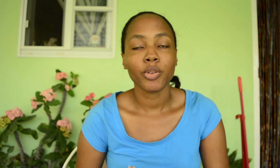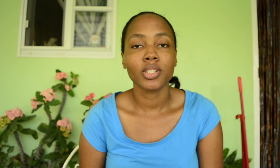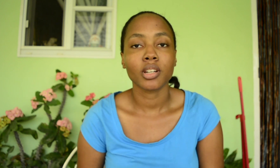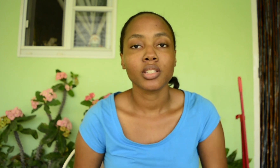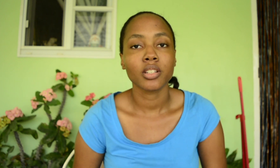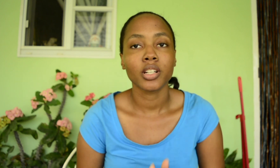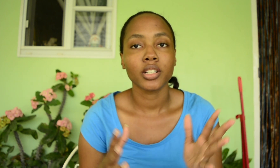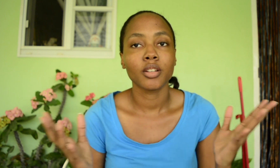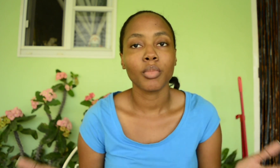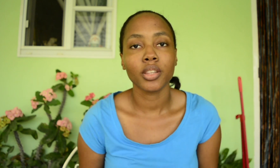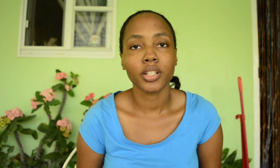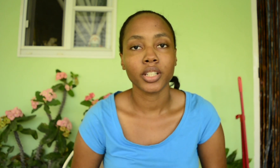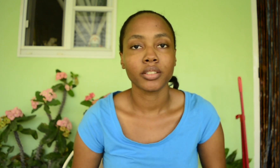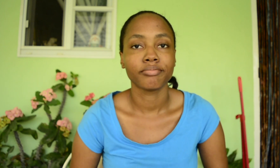is considered the mother